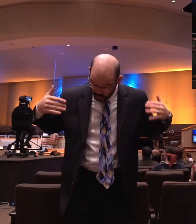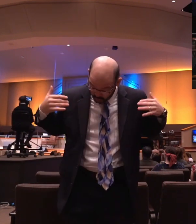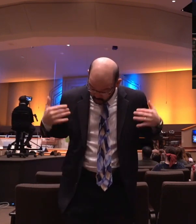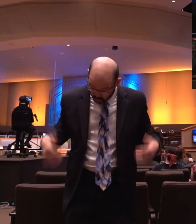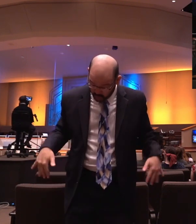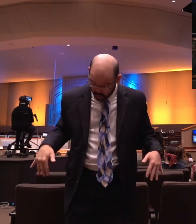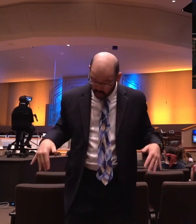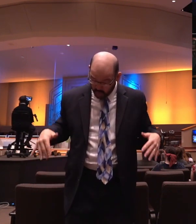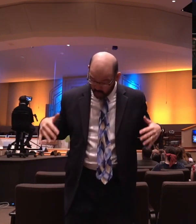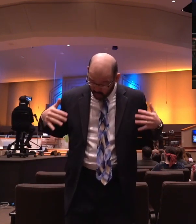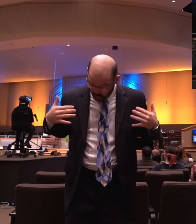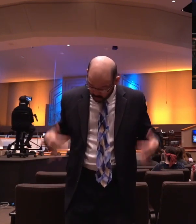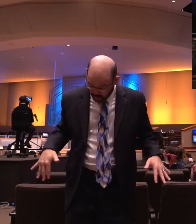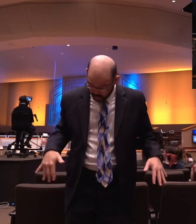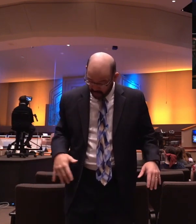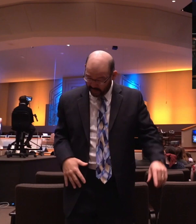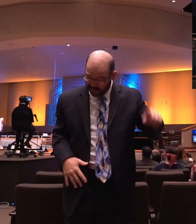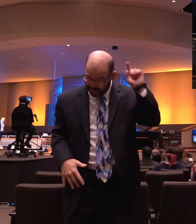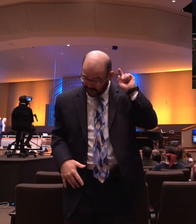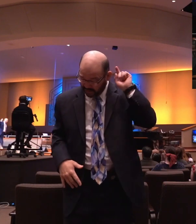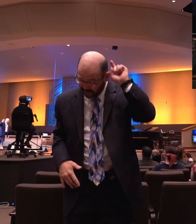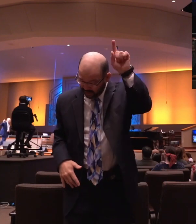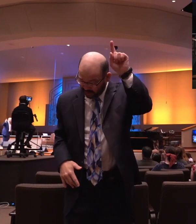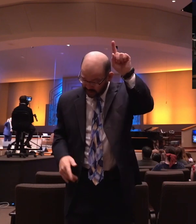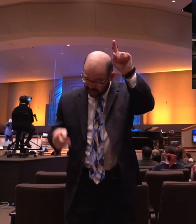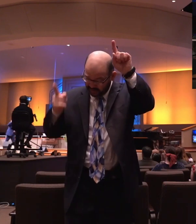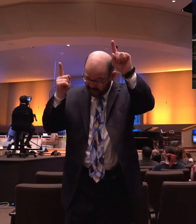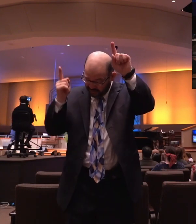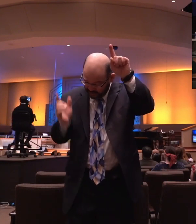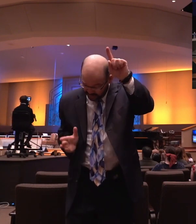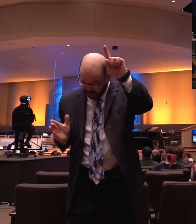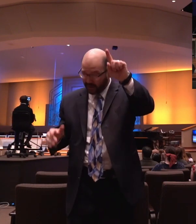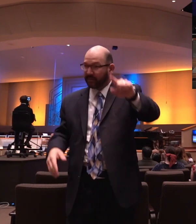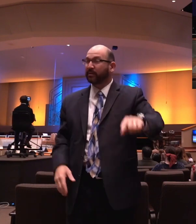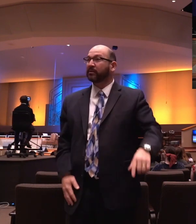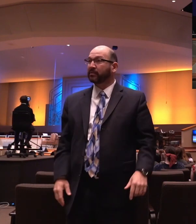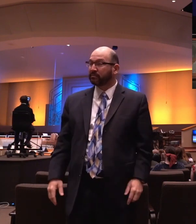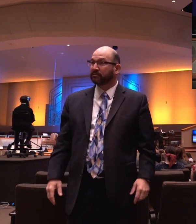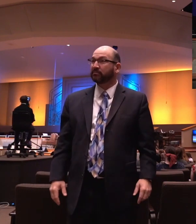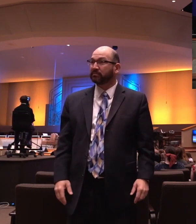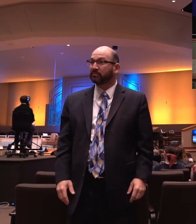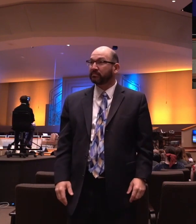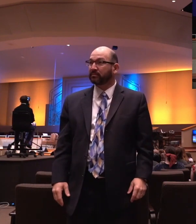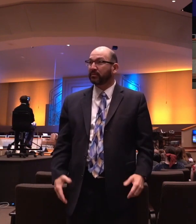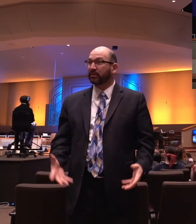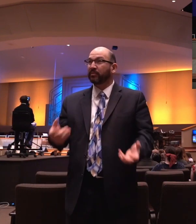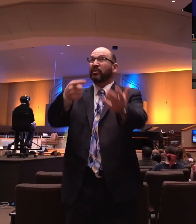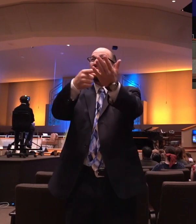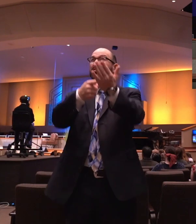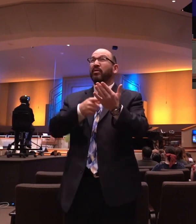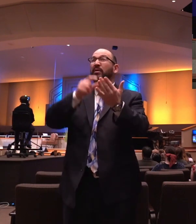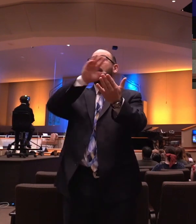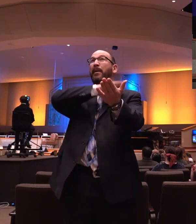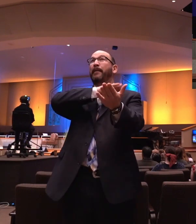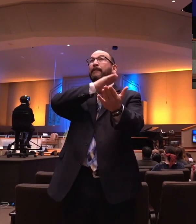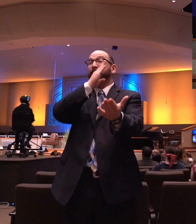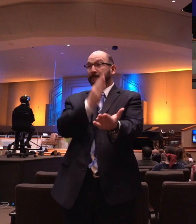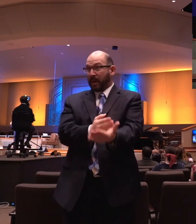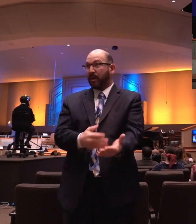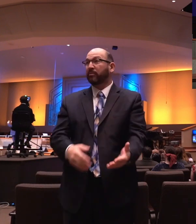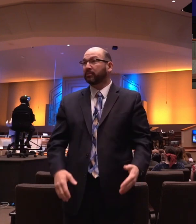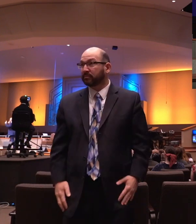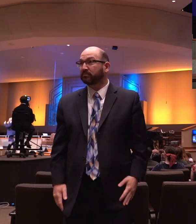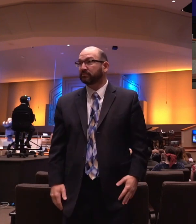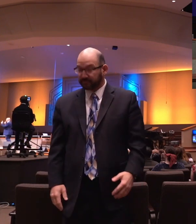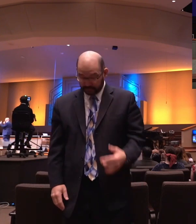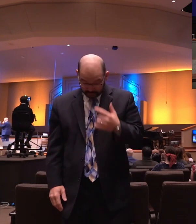the God! The Lord! He is the God! God wants everybody to know that